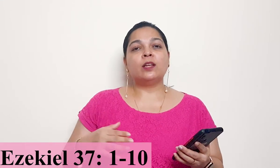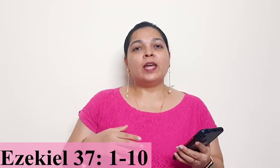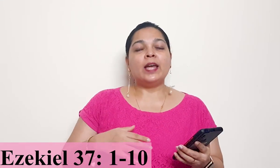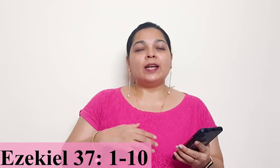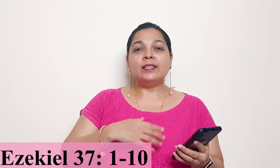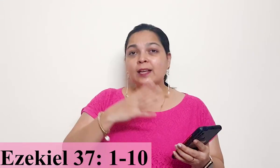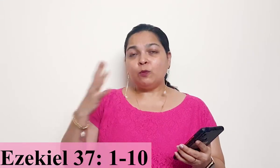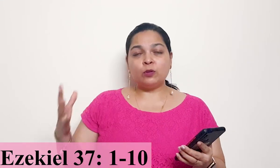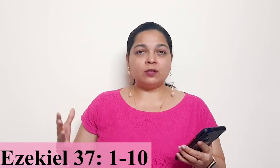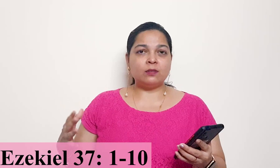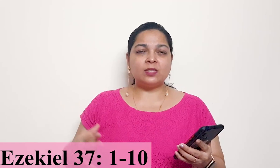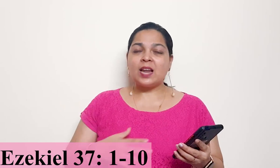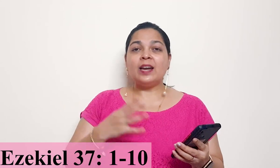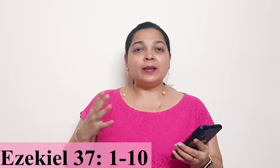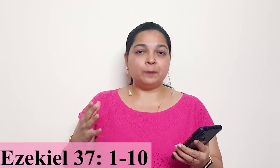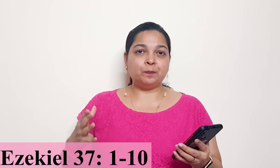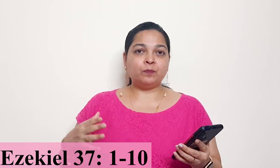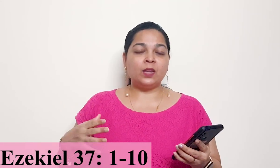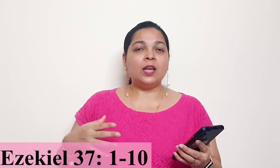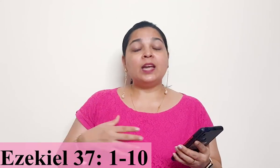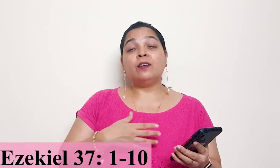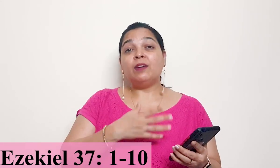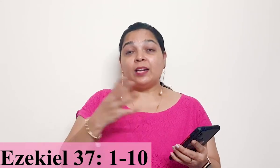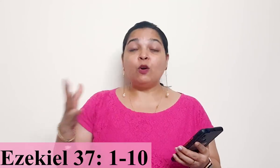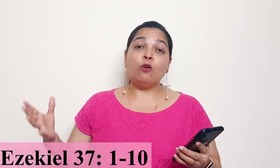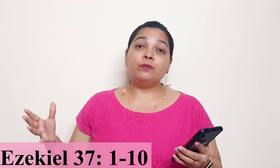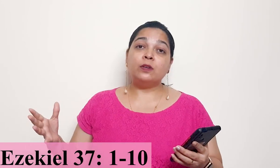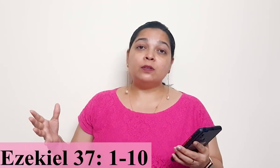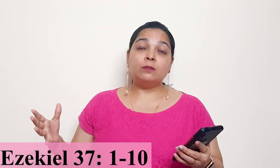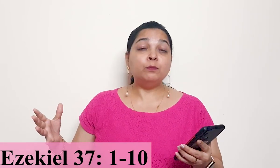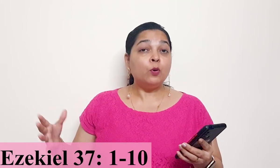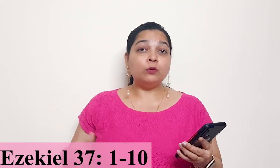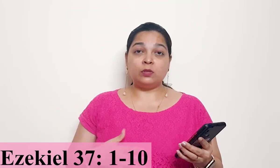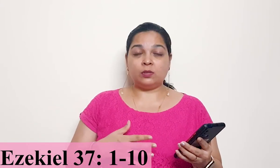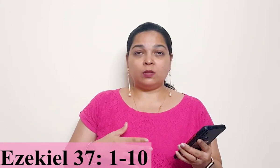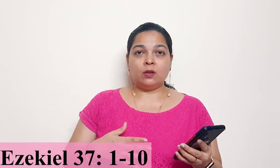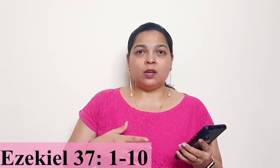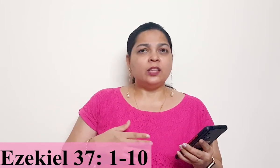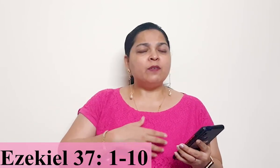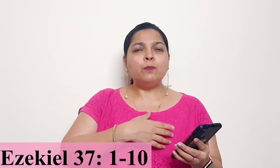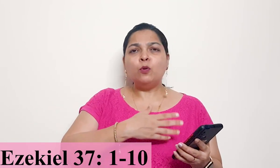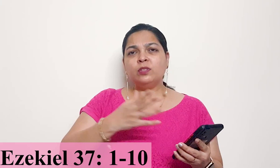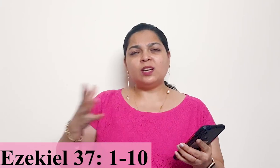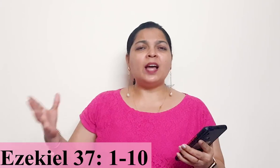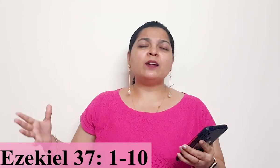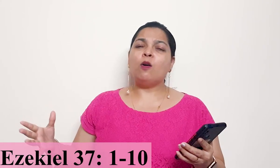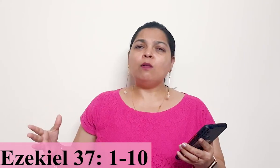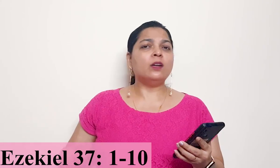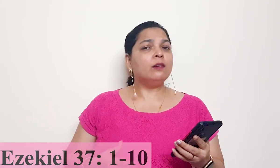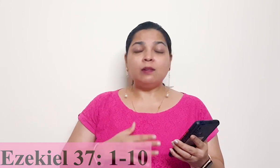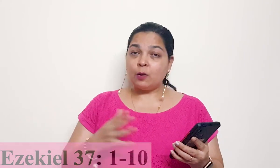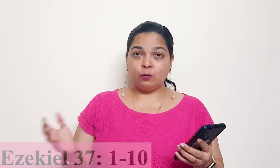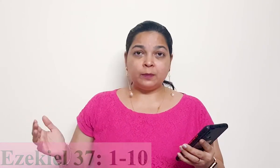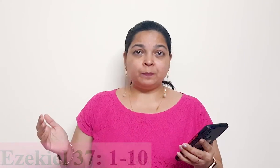was, Ezekiel was standing in a valley of bones. There were bones lying